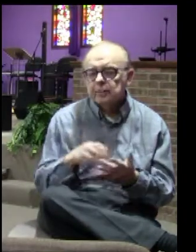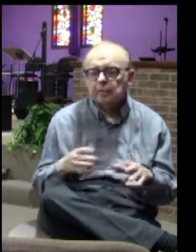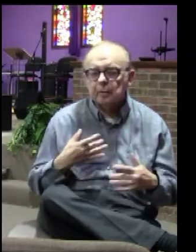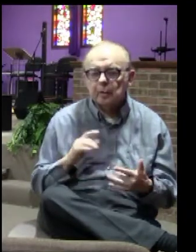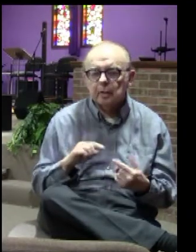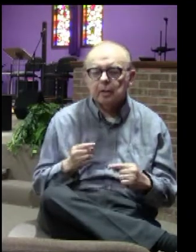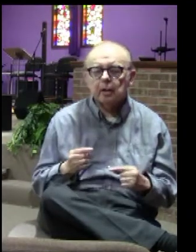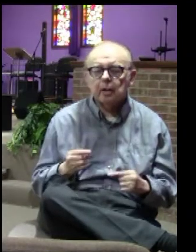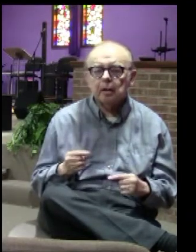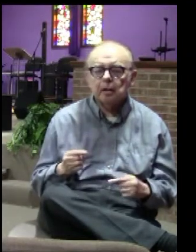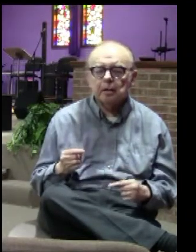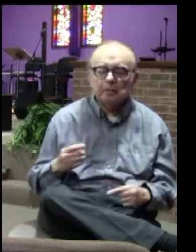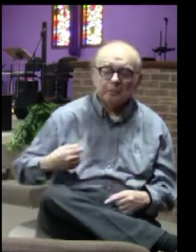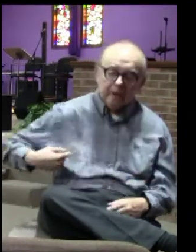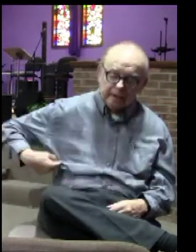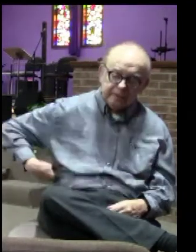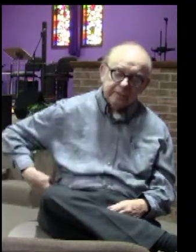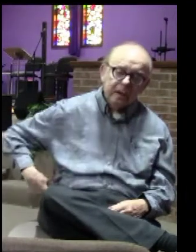My side is killing me.